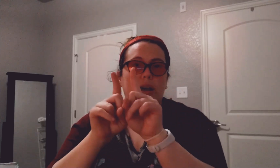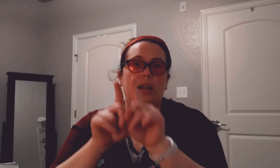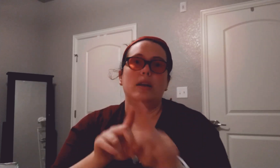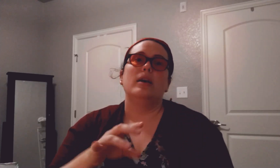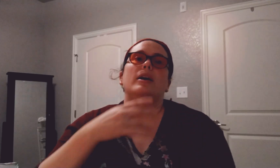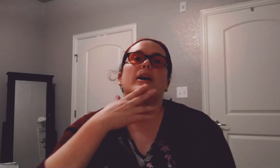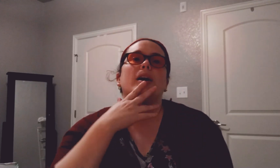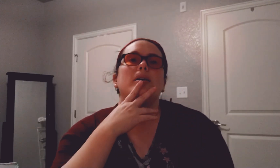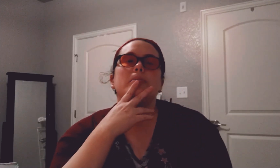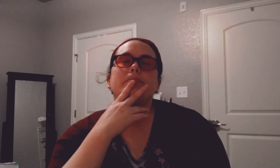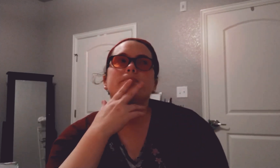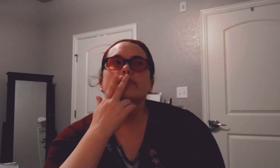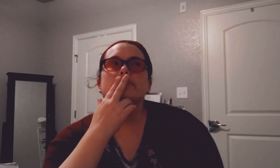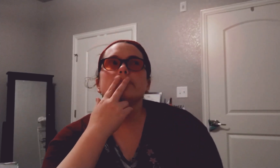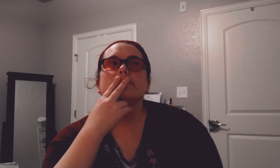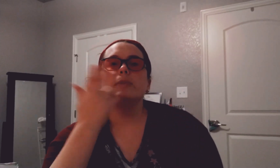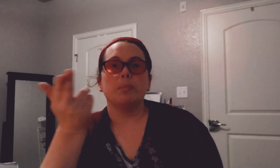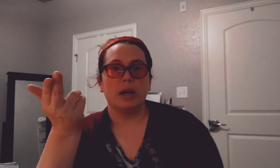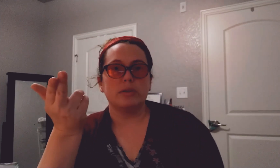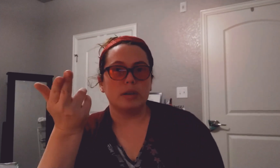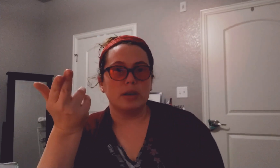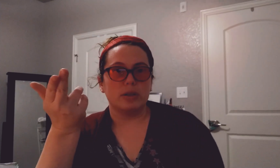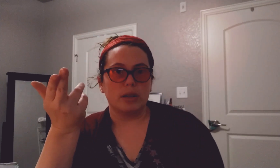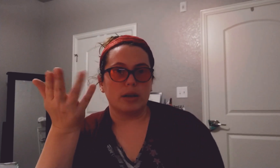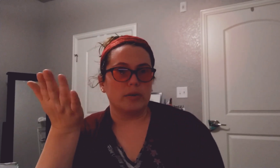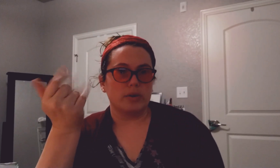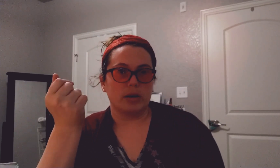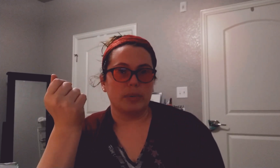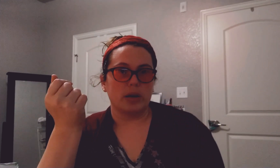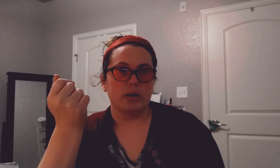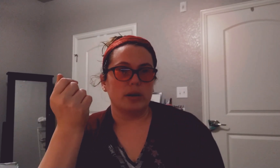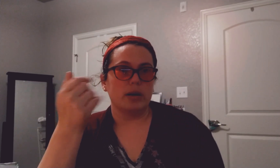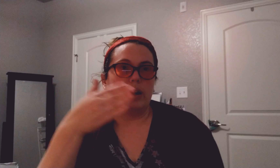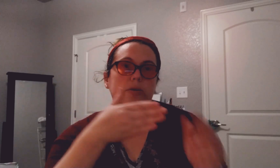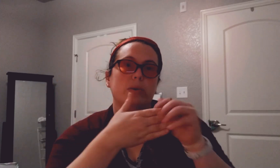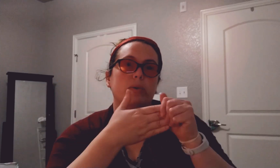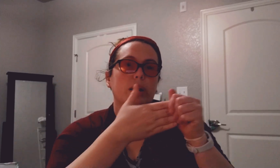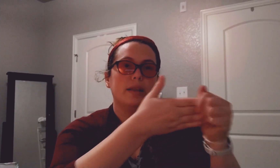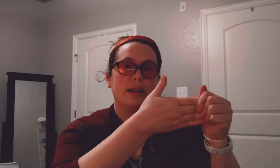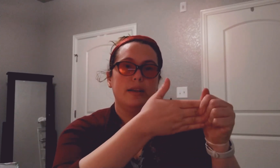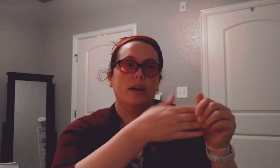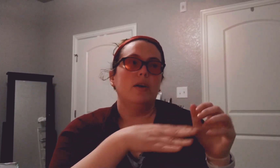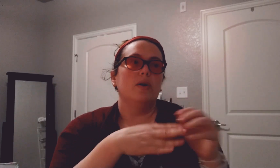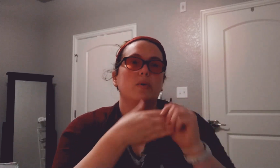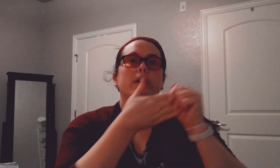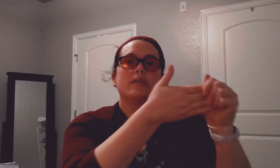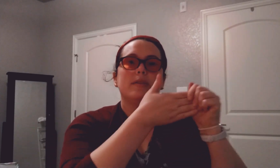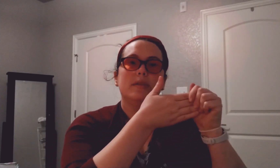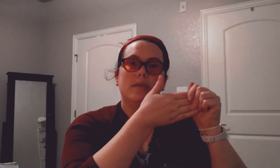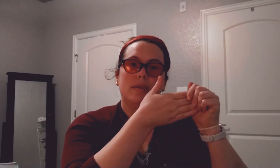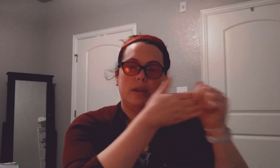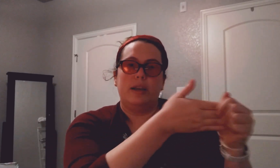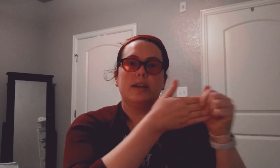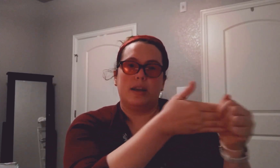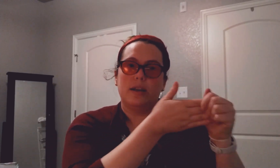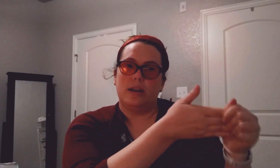again, the modulation that I was talking about earlier, how you had lead or leading again and